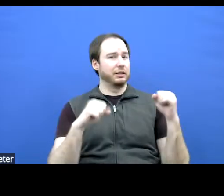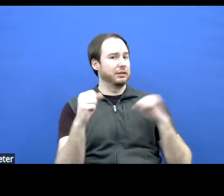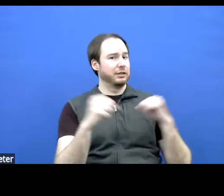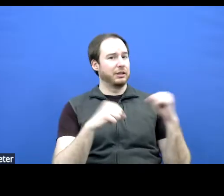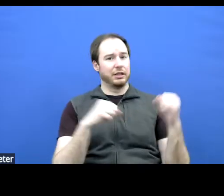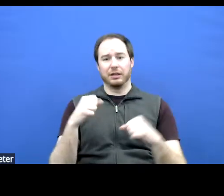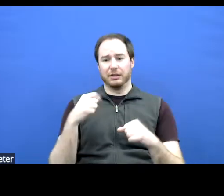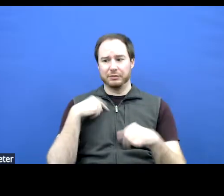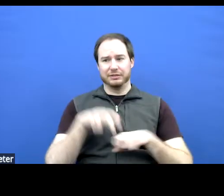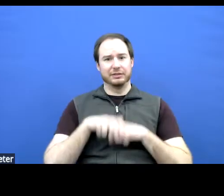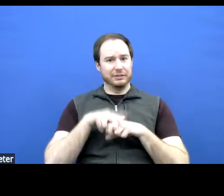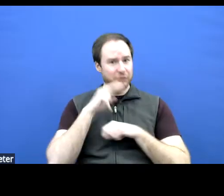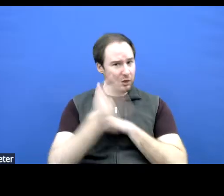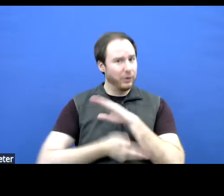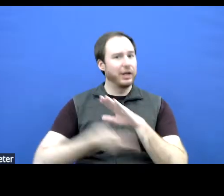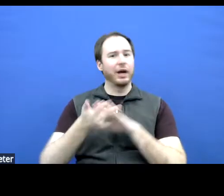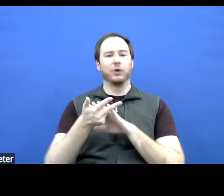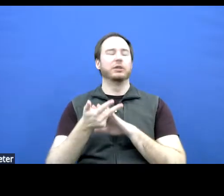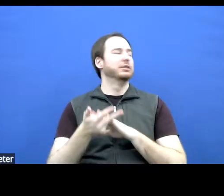about 3 hours, so.